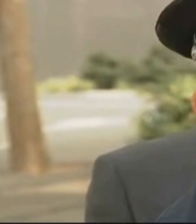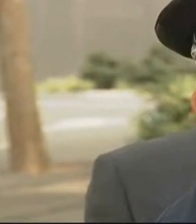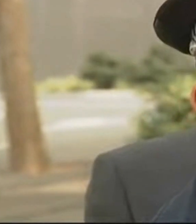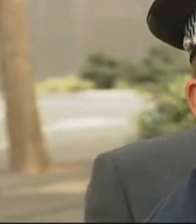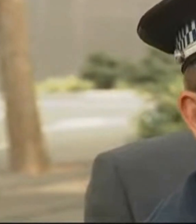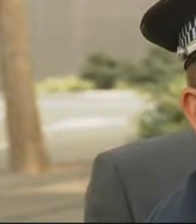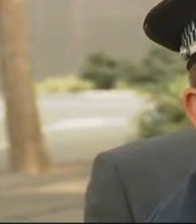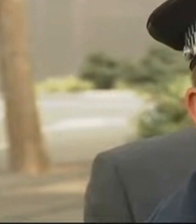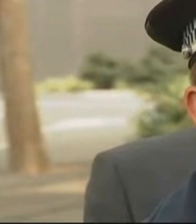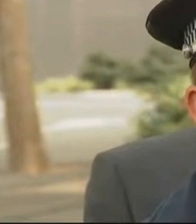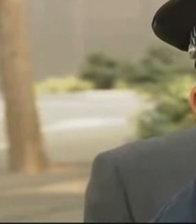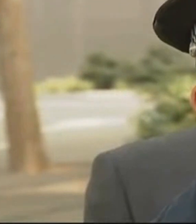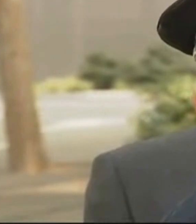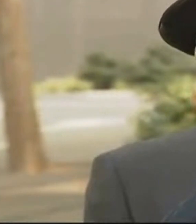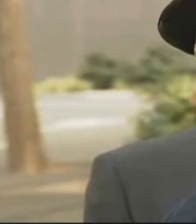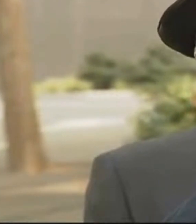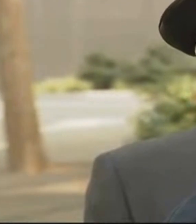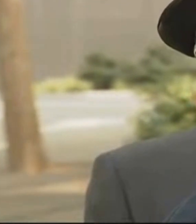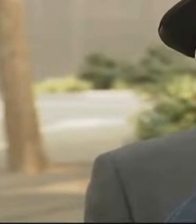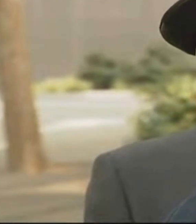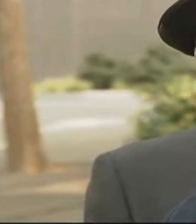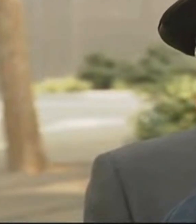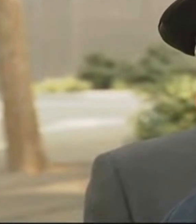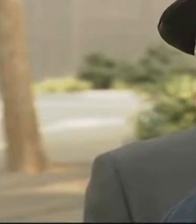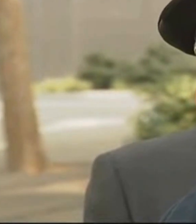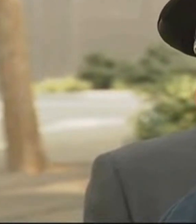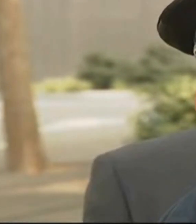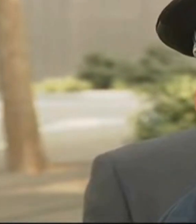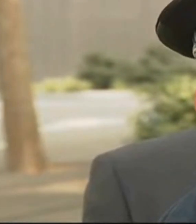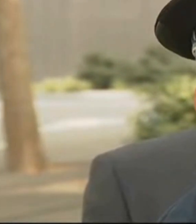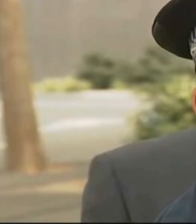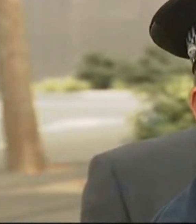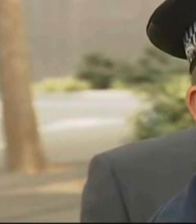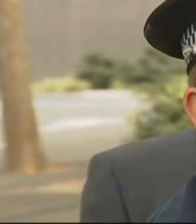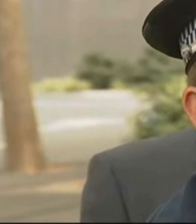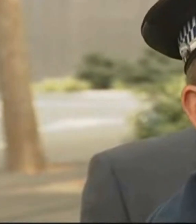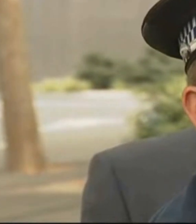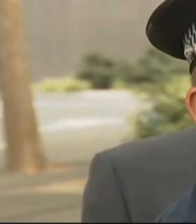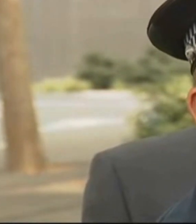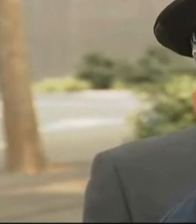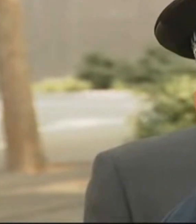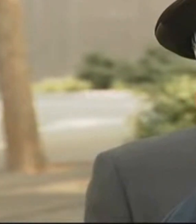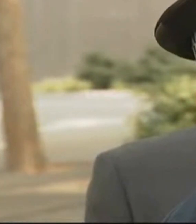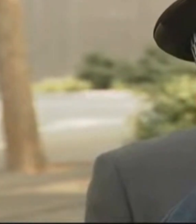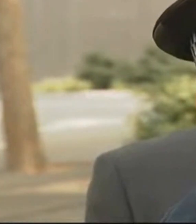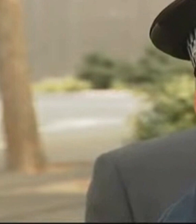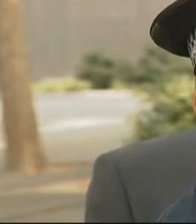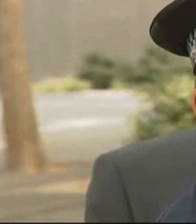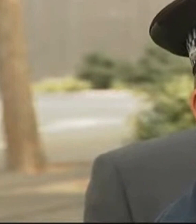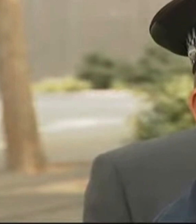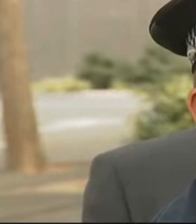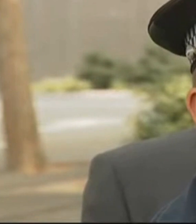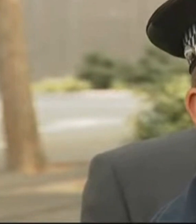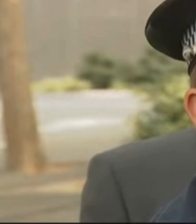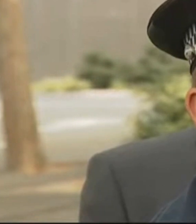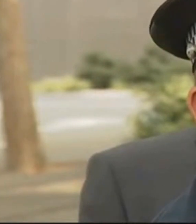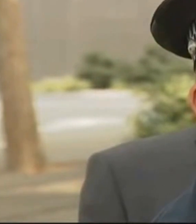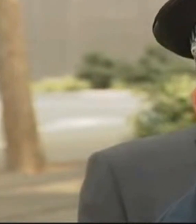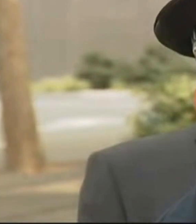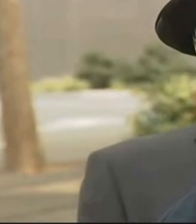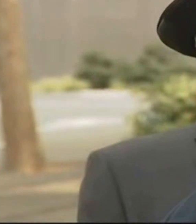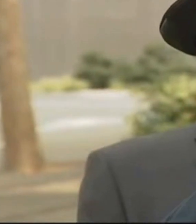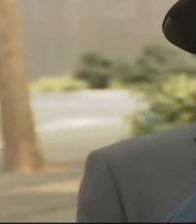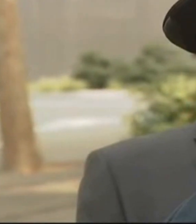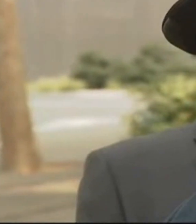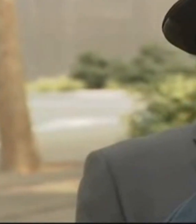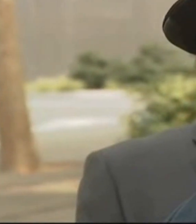there's a range of manners in which people are required to pass on their details, which is part of the COVID safety plans, which the premises are required to enter.